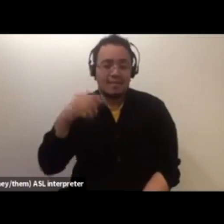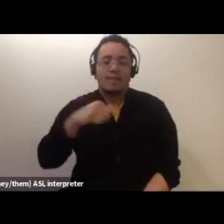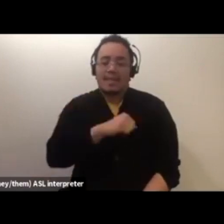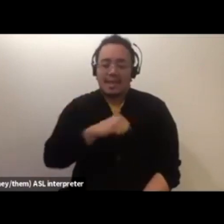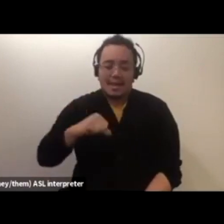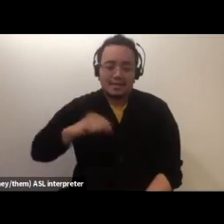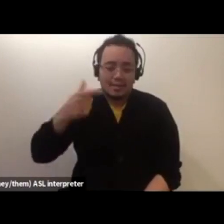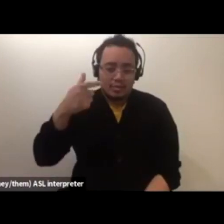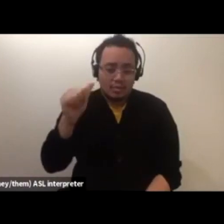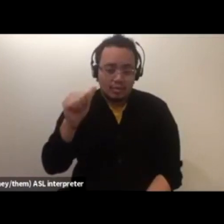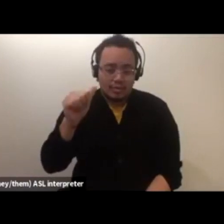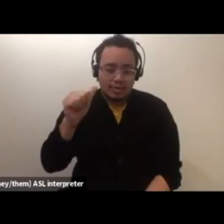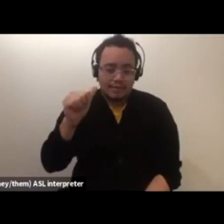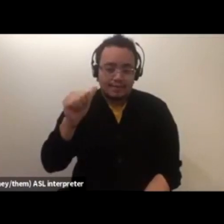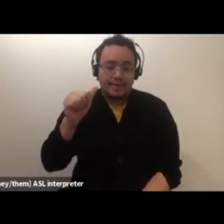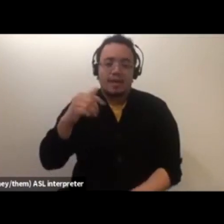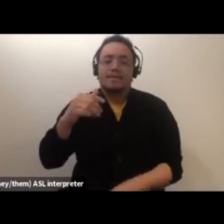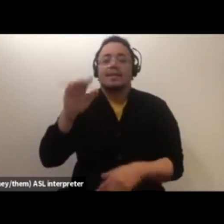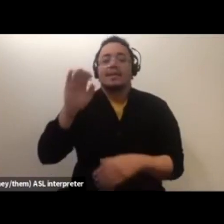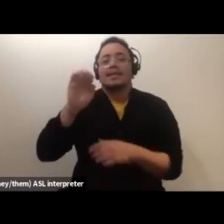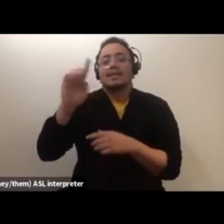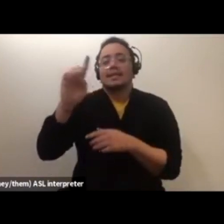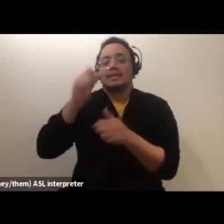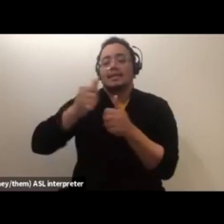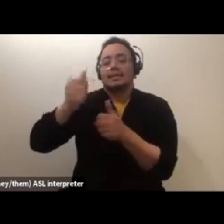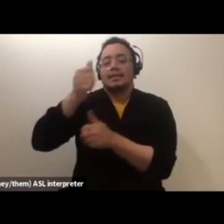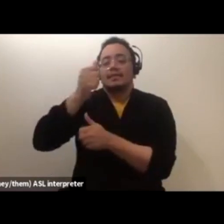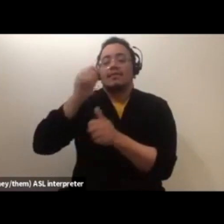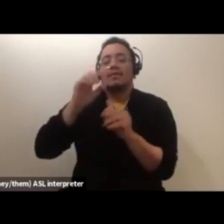the executive director.